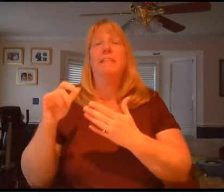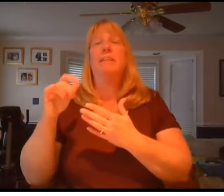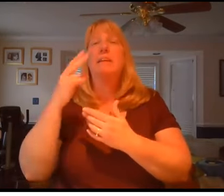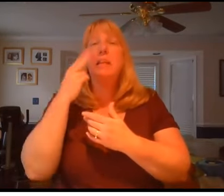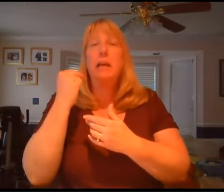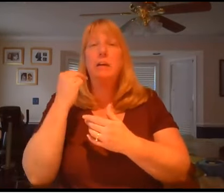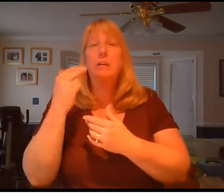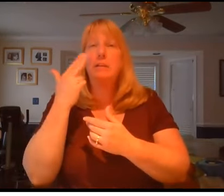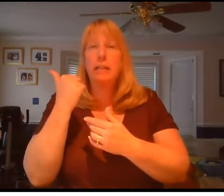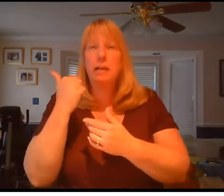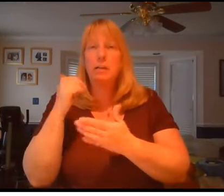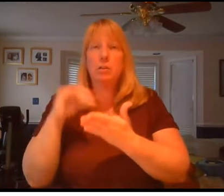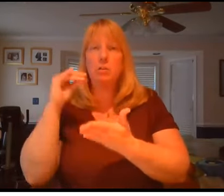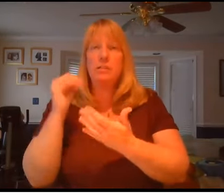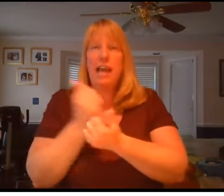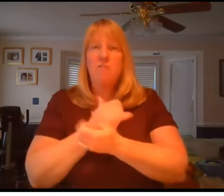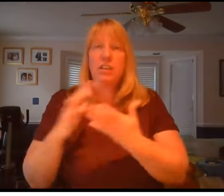about 6 weeks,